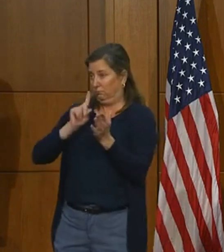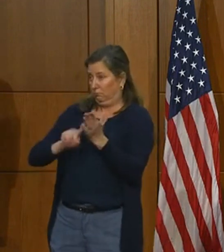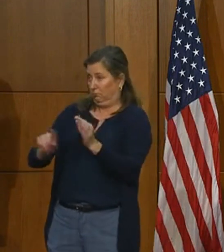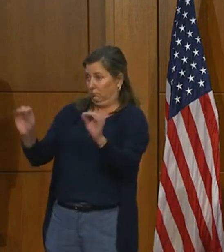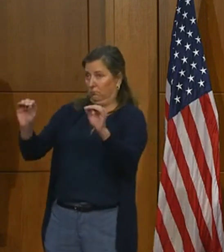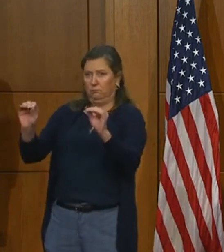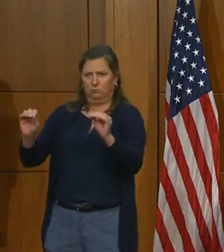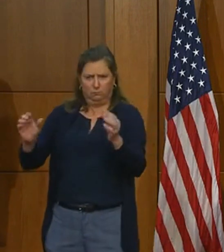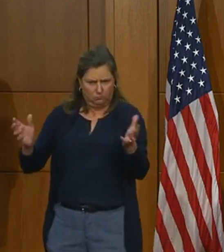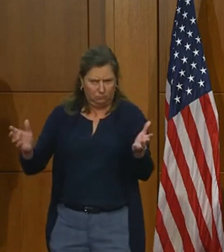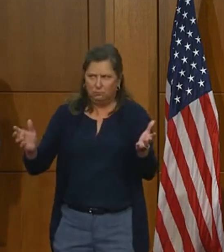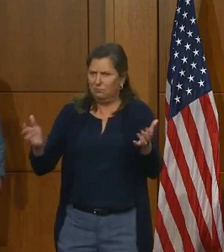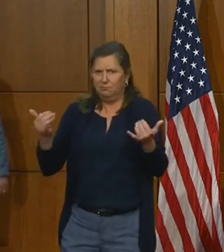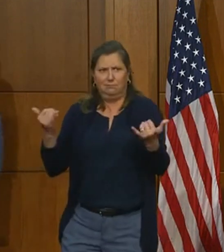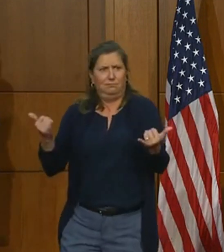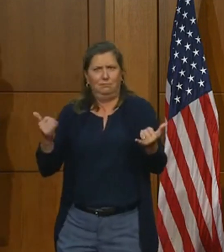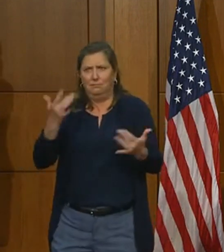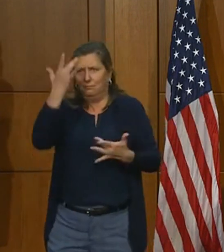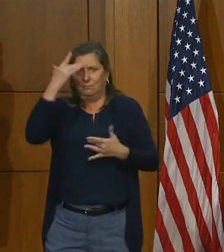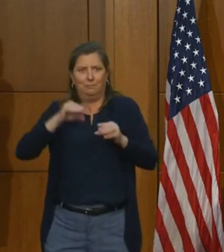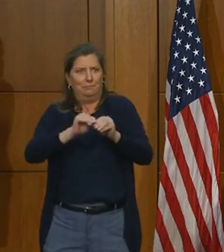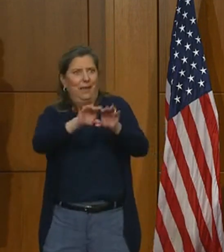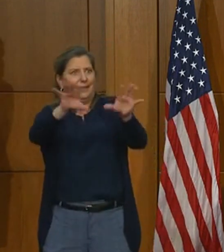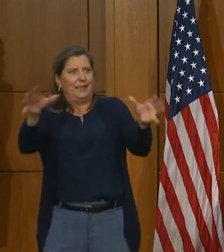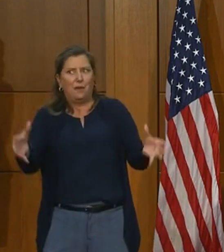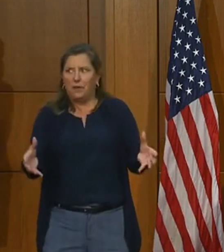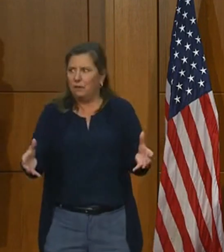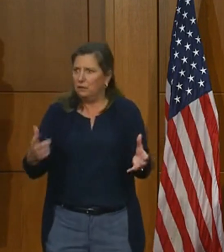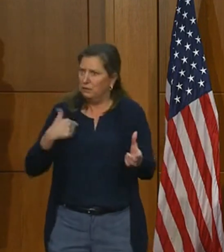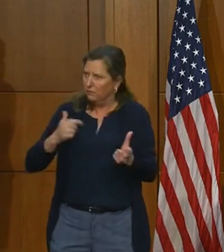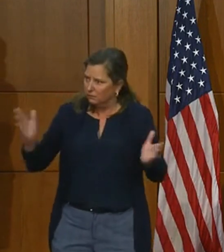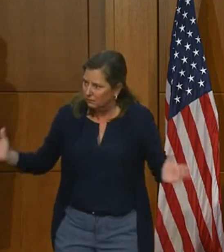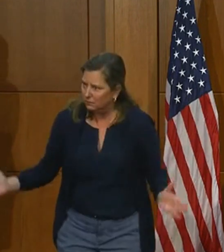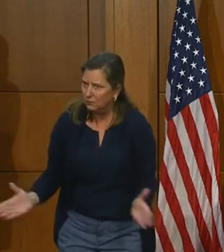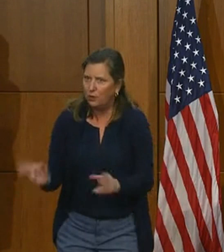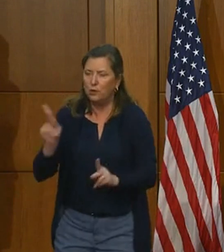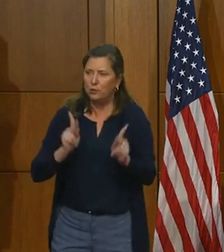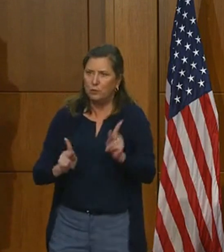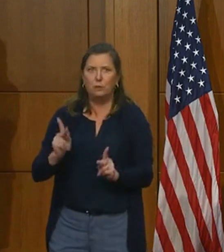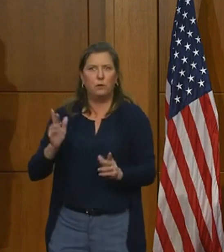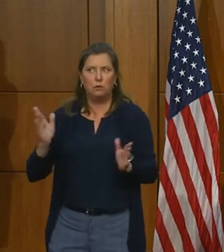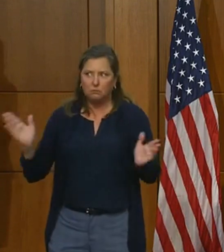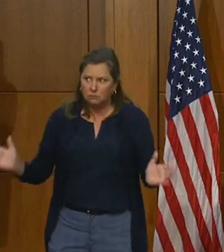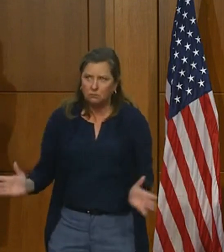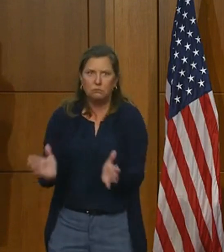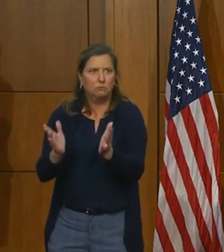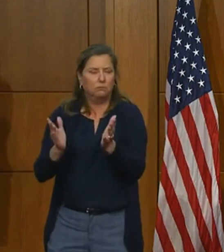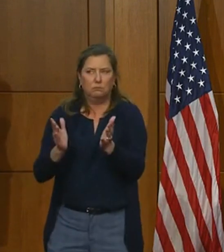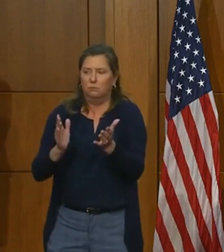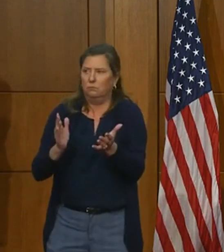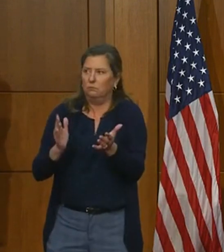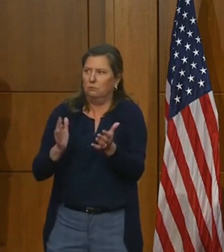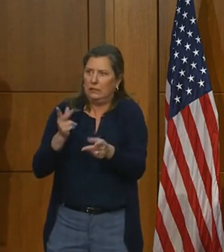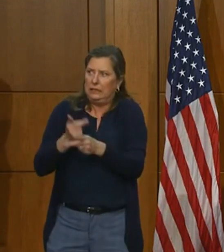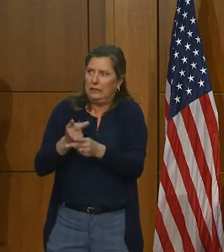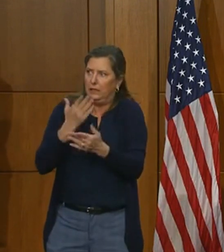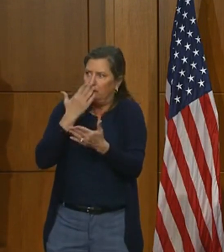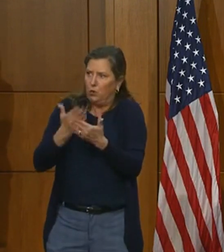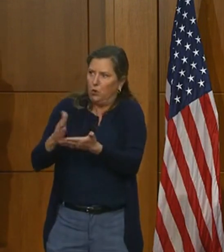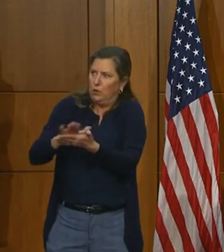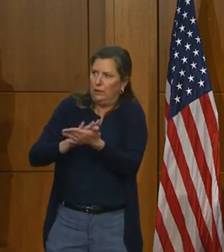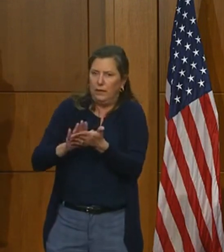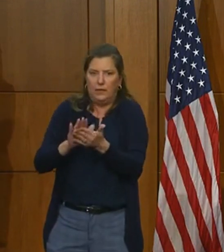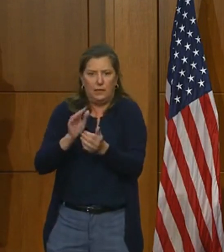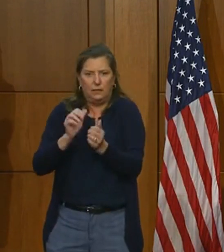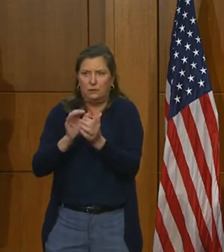else was to say that we are in a pandemic. We are encouraging people to maintain good hygiene,